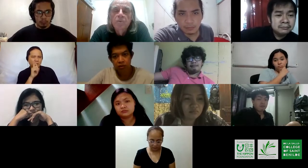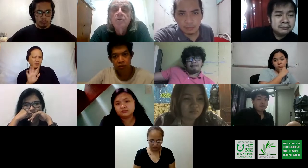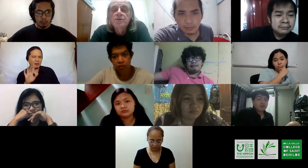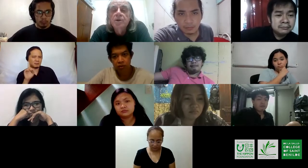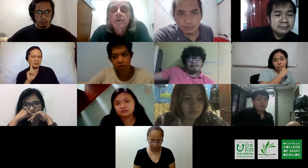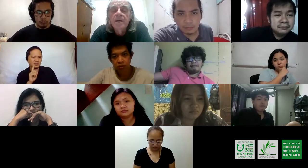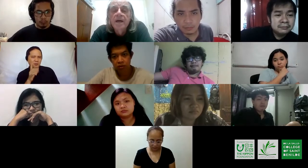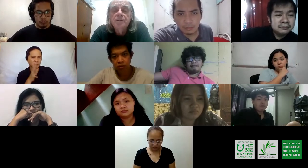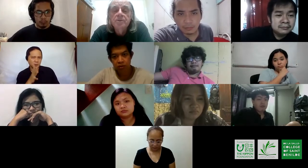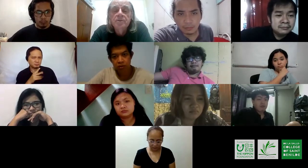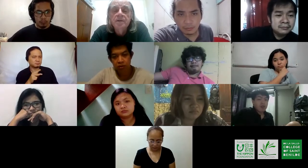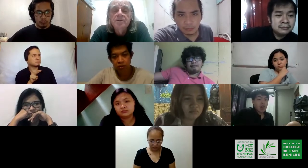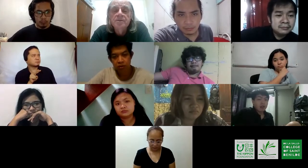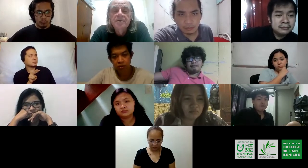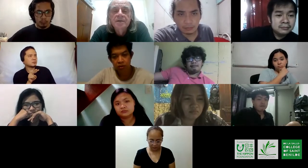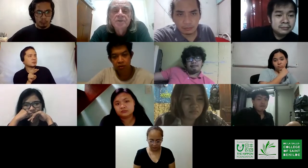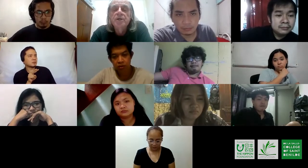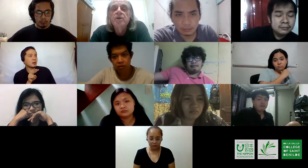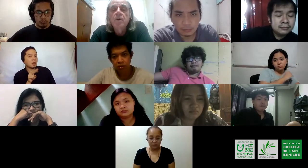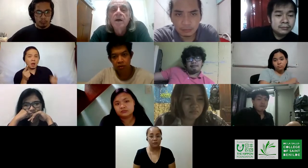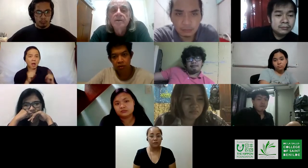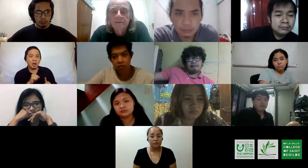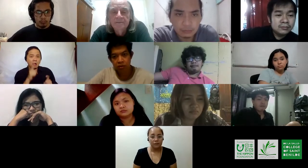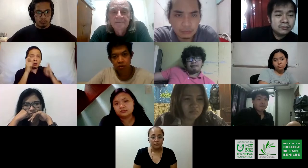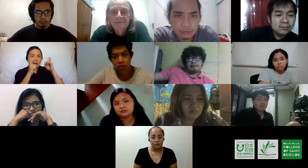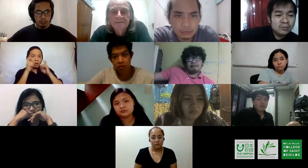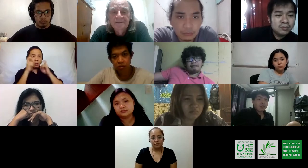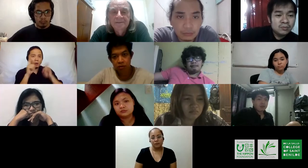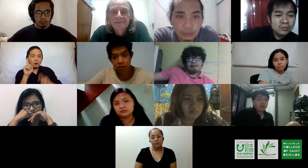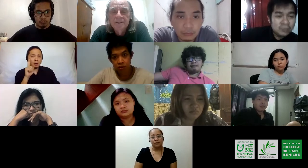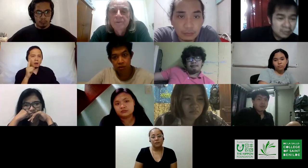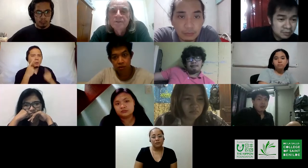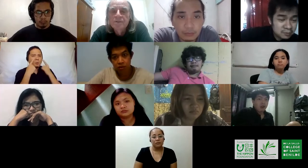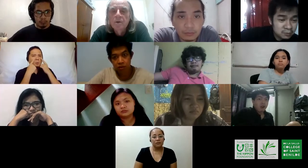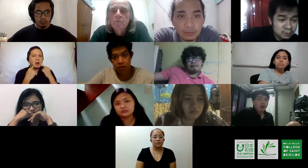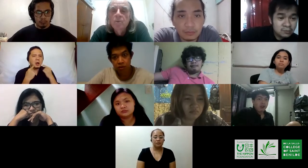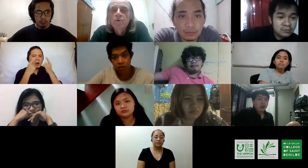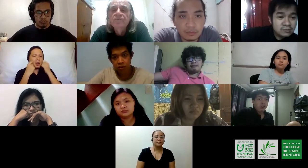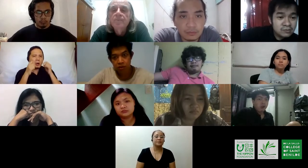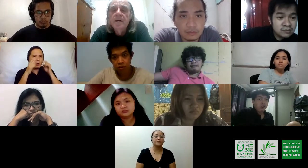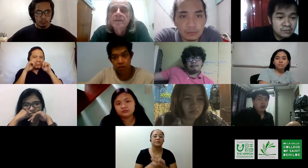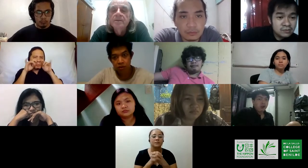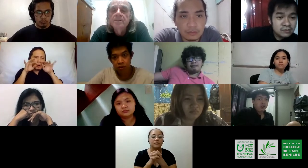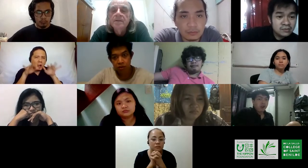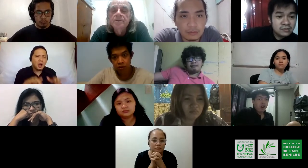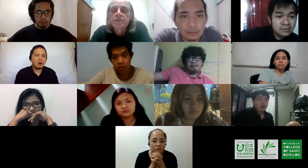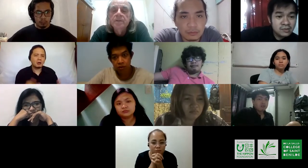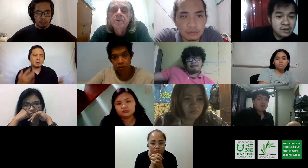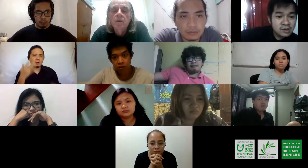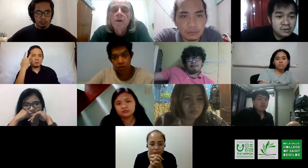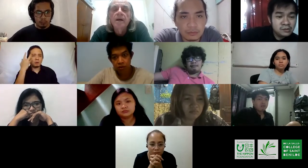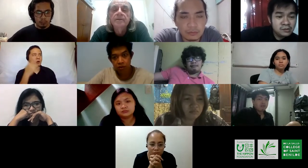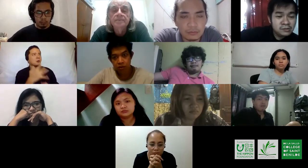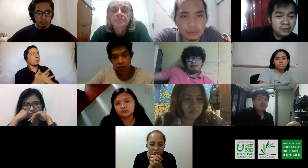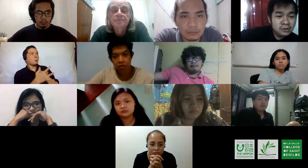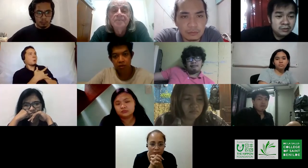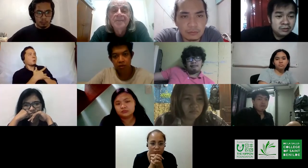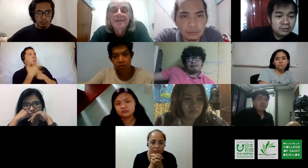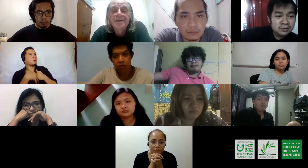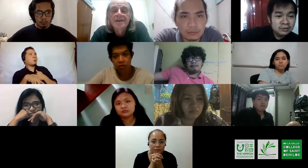And what was her reaction to this? She cried. She was so moved by this that she